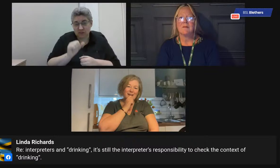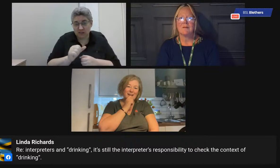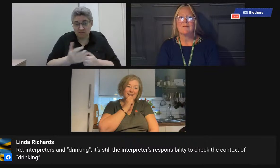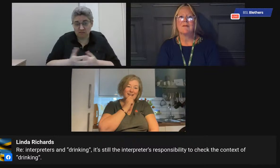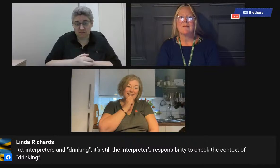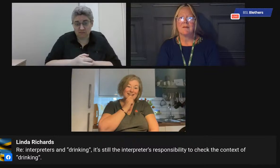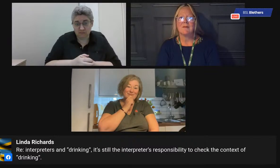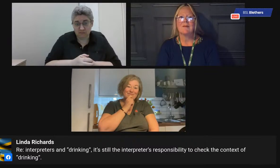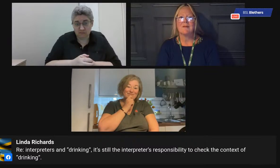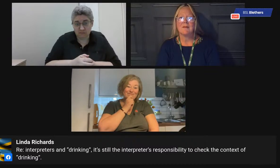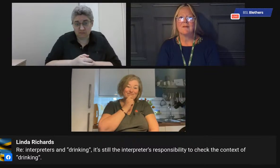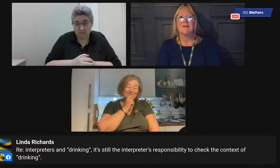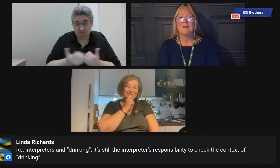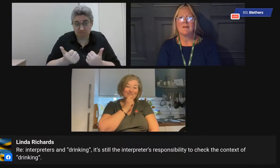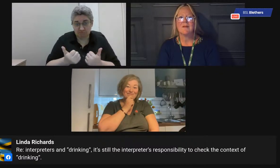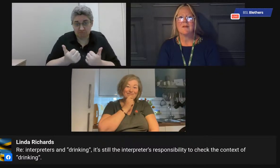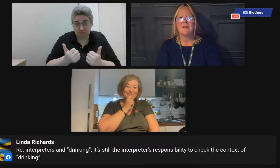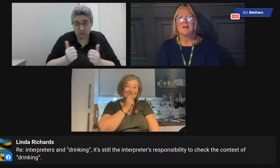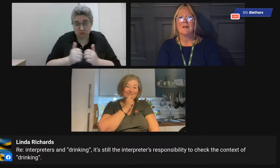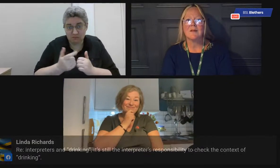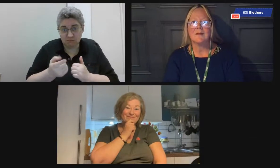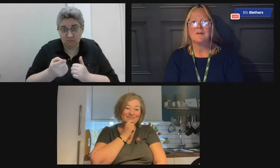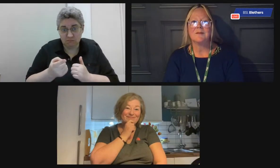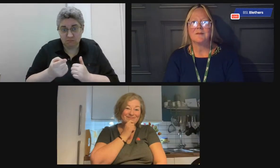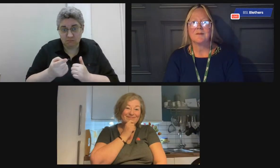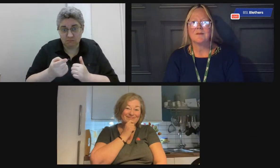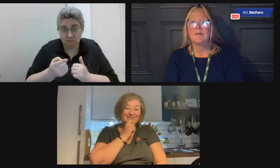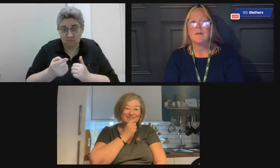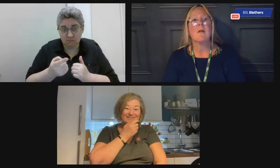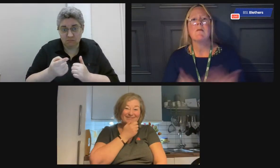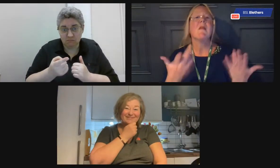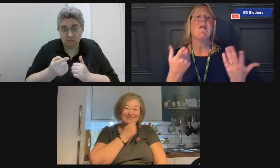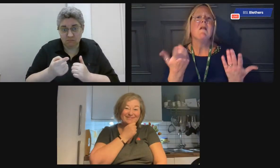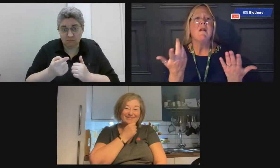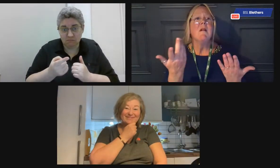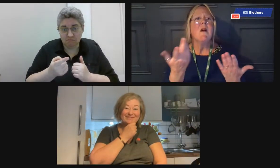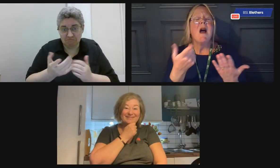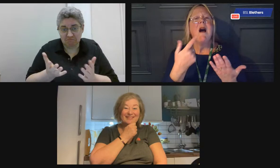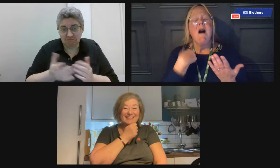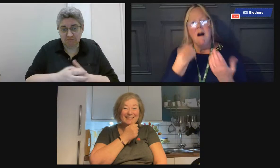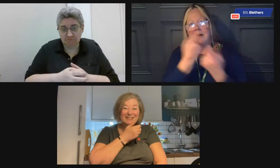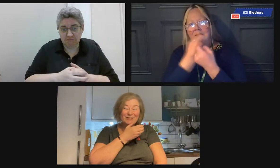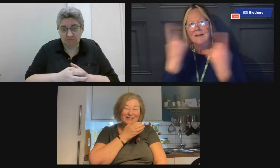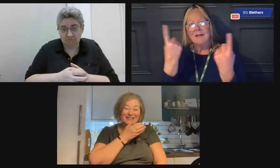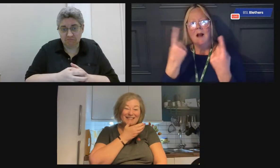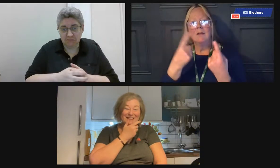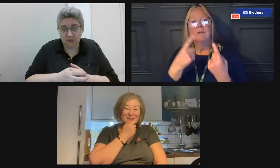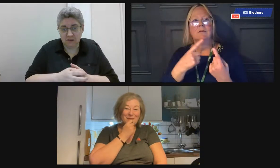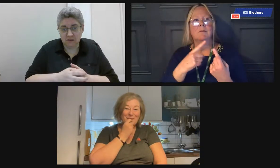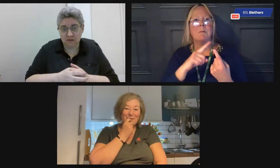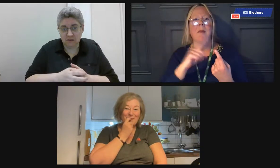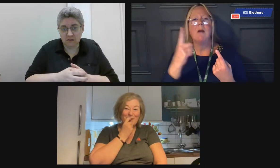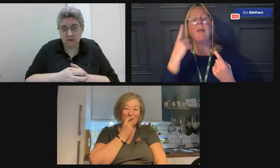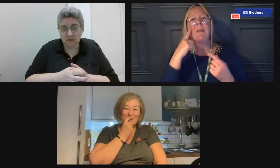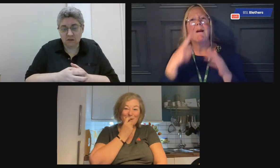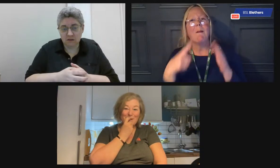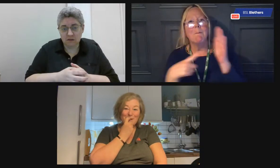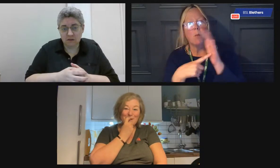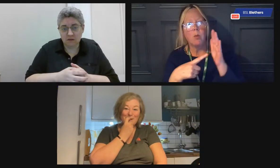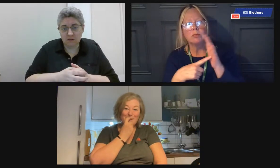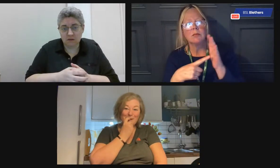And Linda's saying it's still the interpreter's responsibility to check the context of drinking, though. I